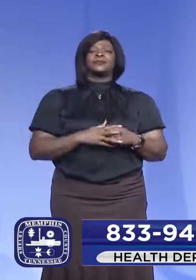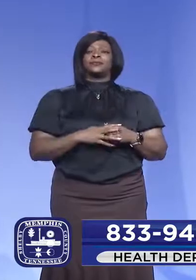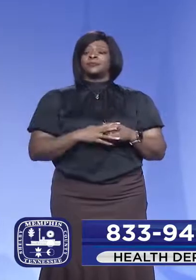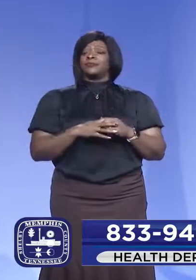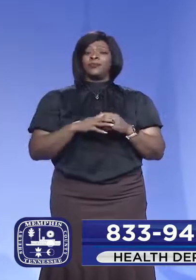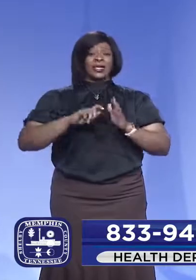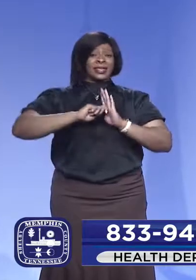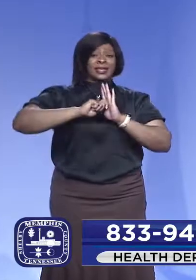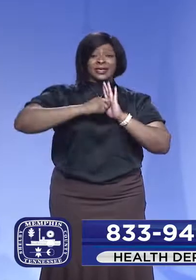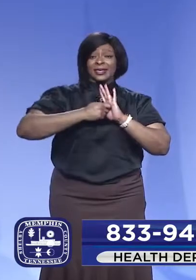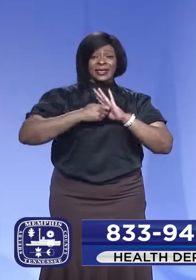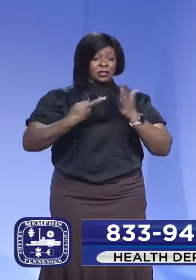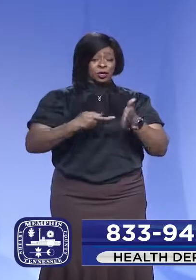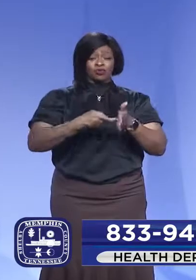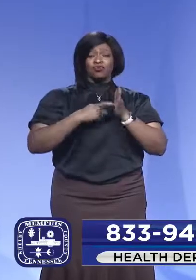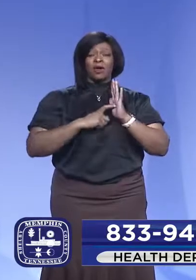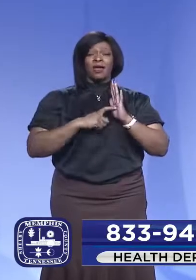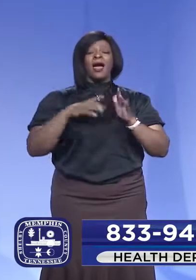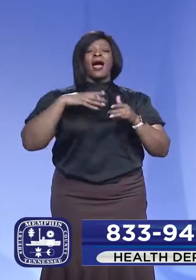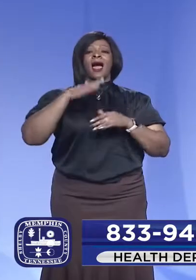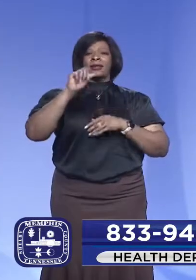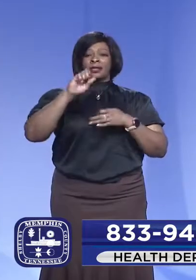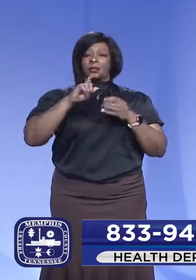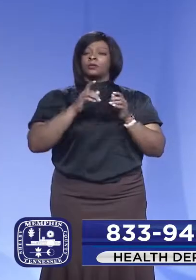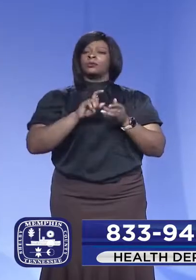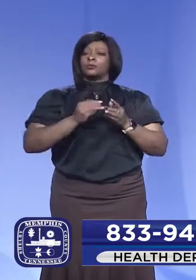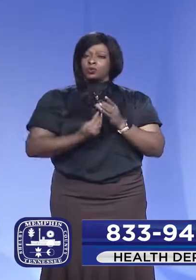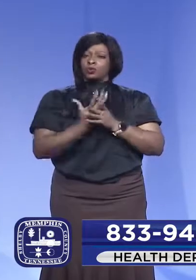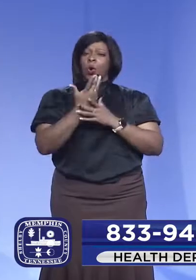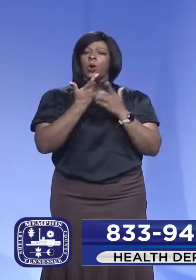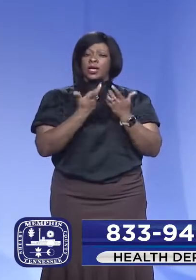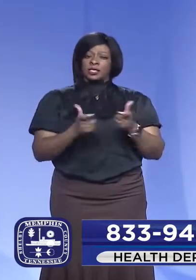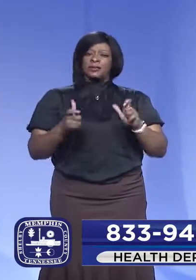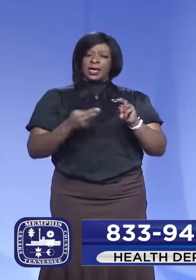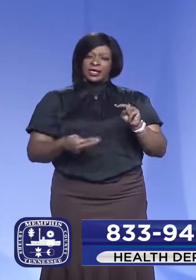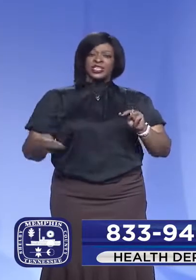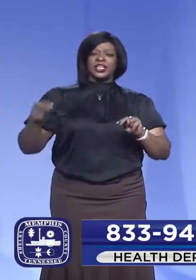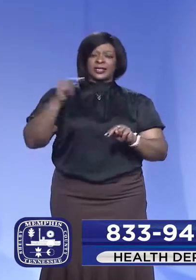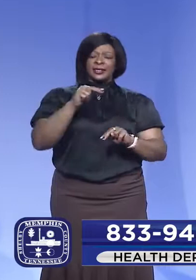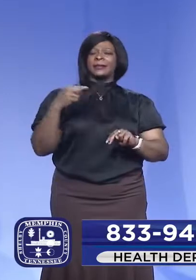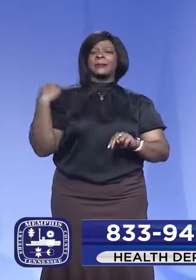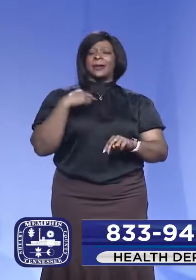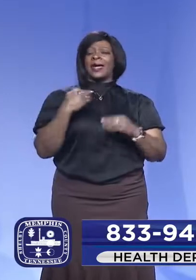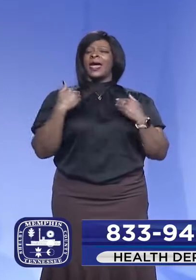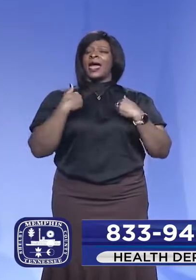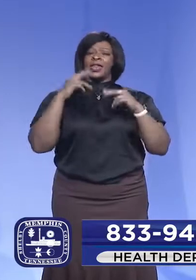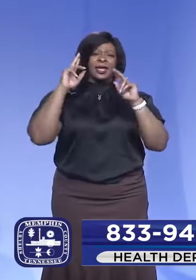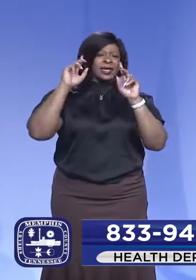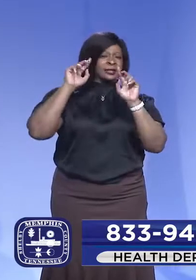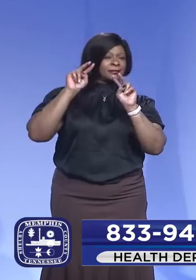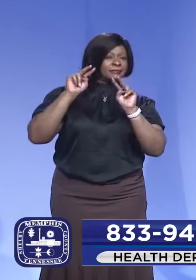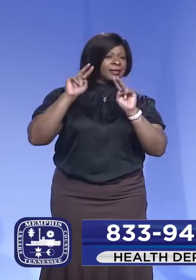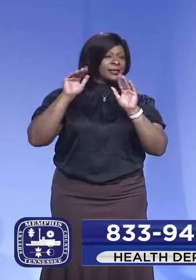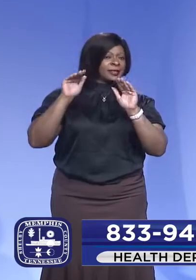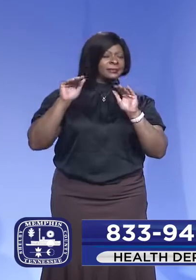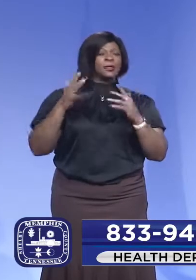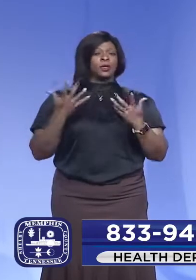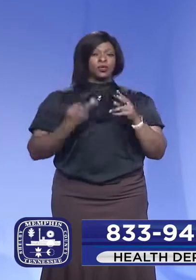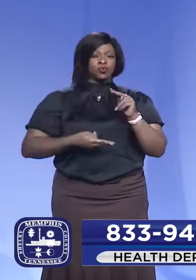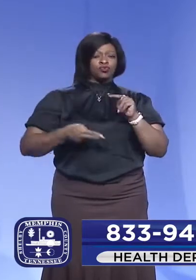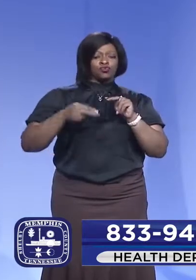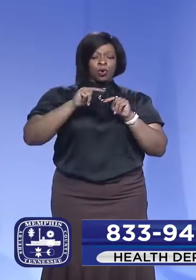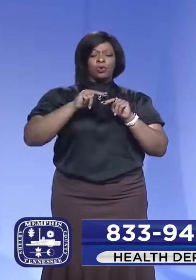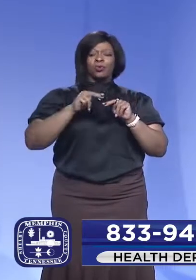key criteria was that our cases were growing exponentially, and that we had anticipated a significant growth